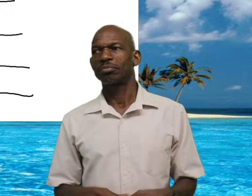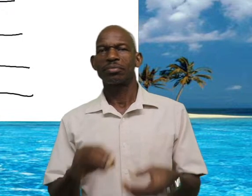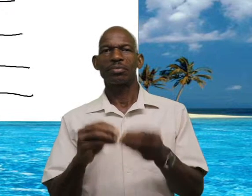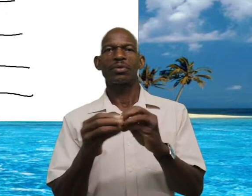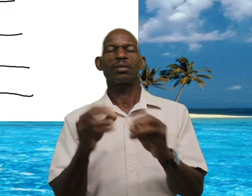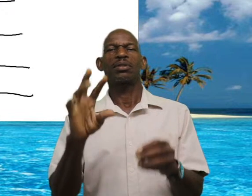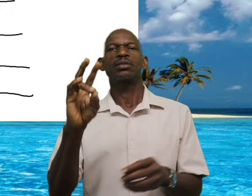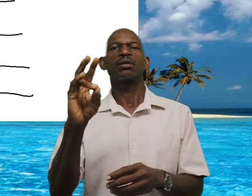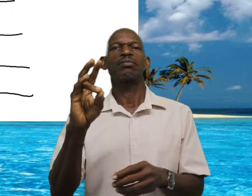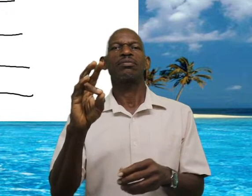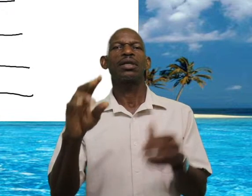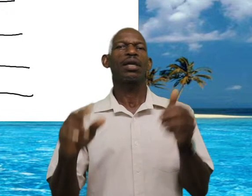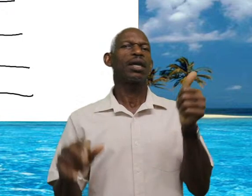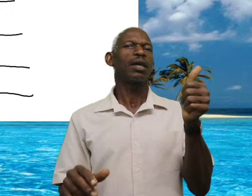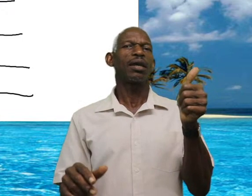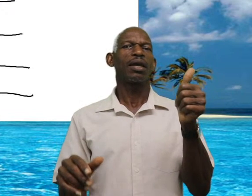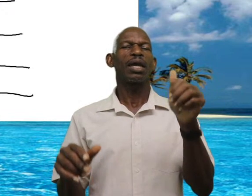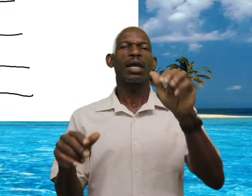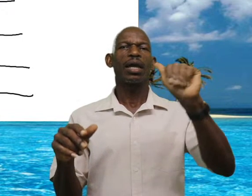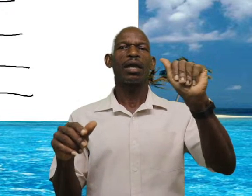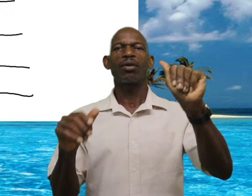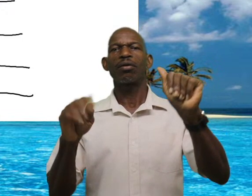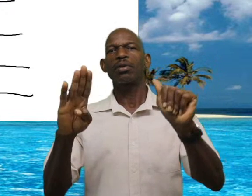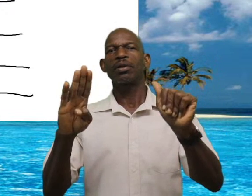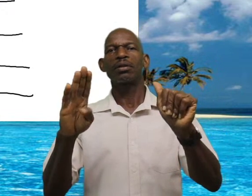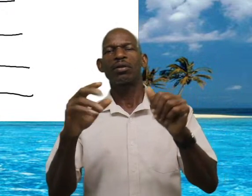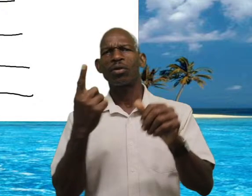7, A or B? I'm seeing only 2